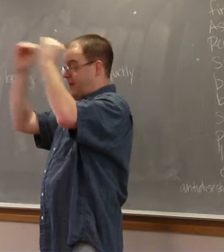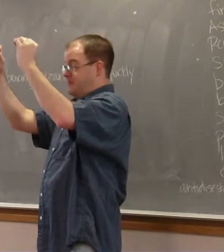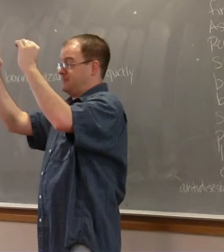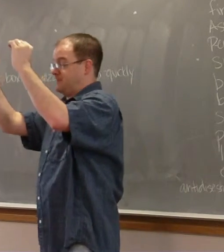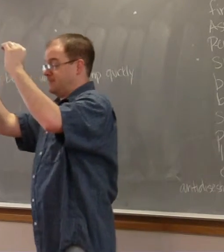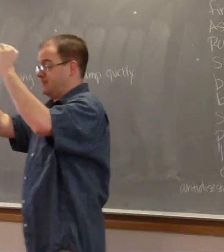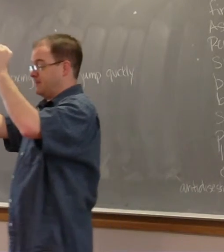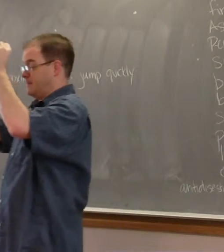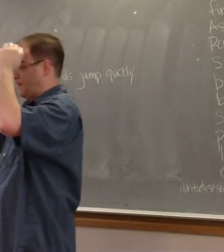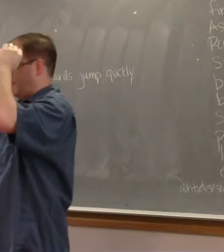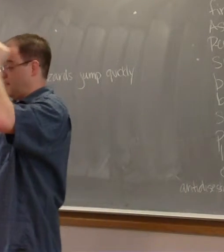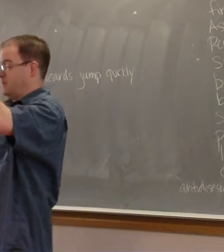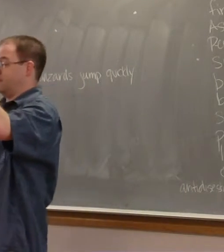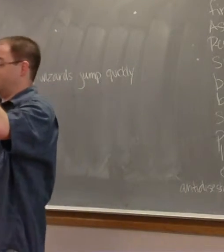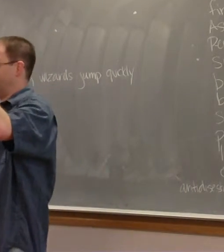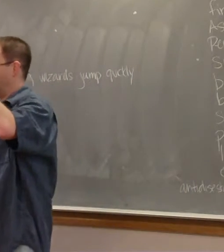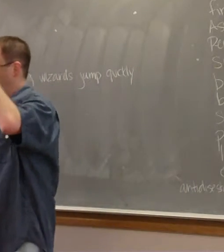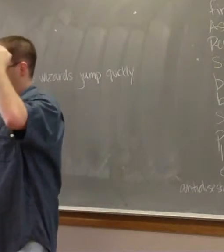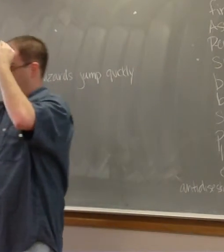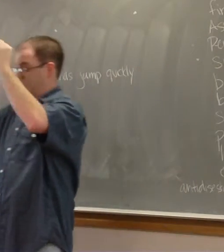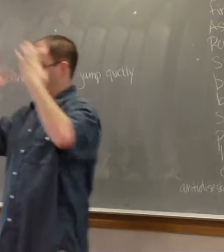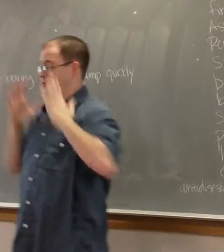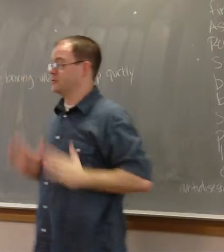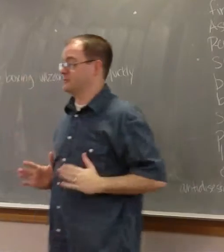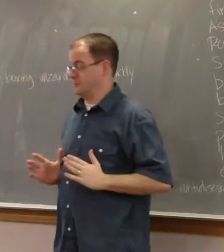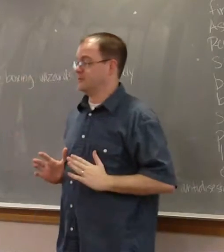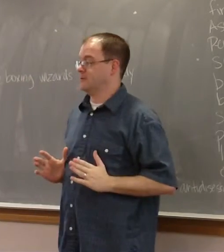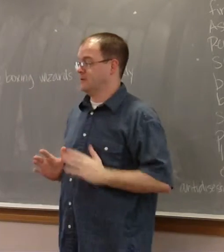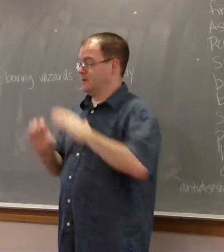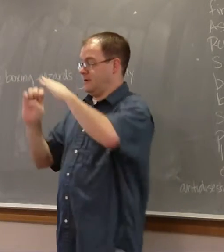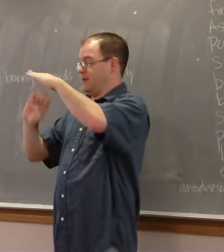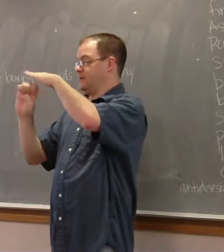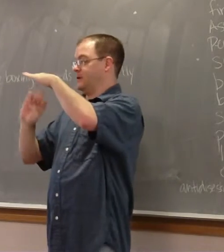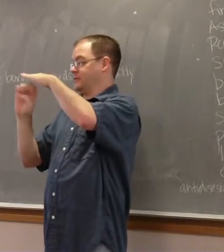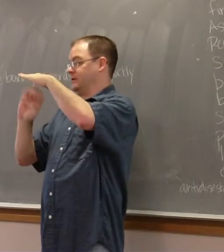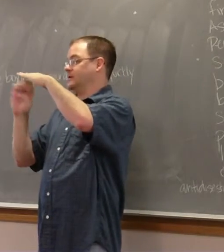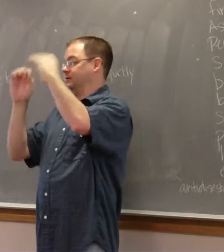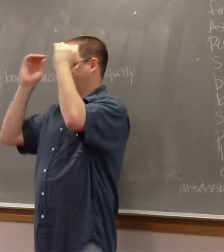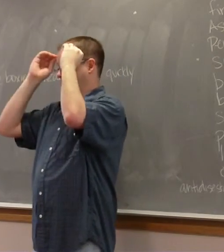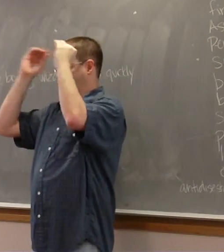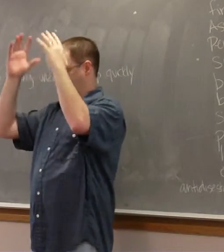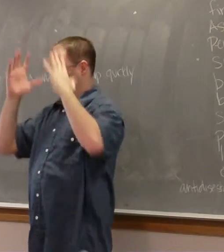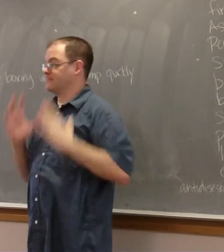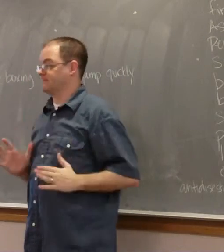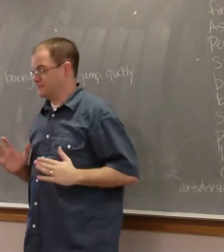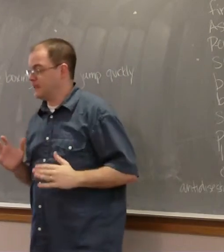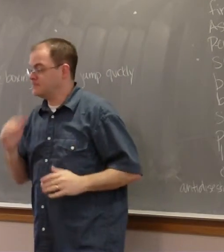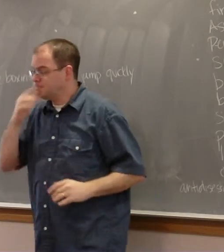head. Is that what I was? Yeah. Teacher. So- Elementary. Teacher.